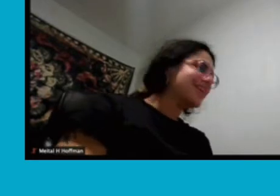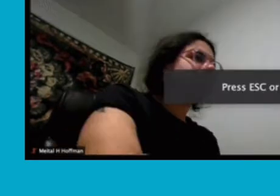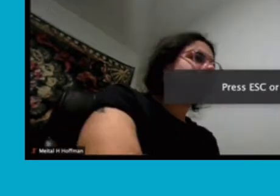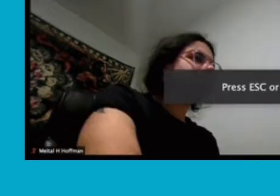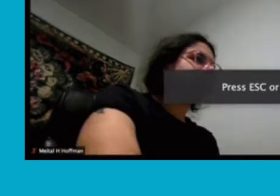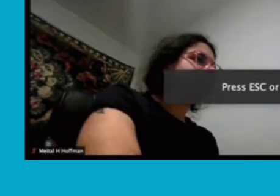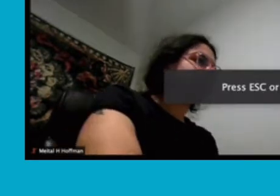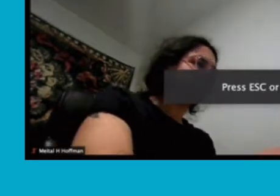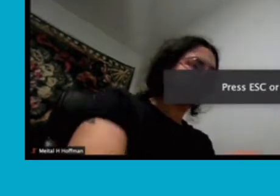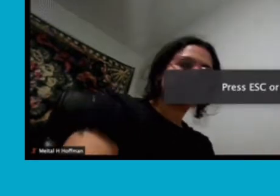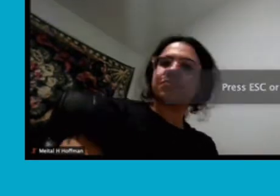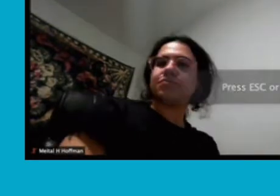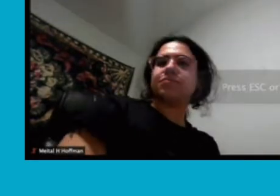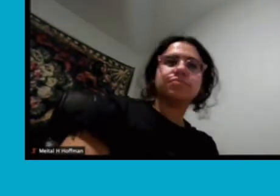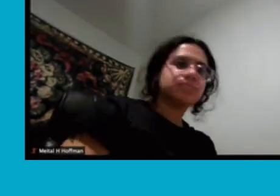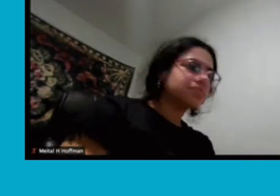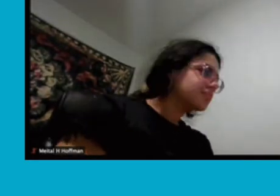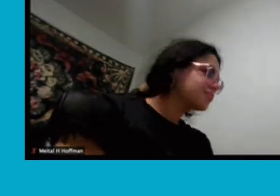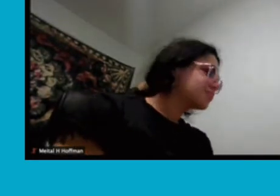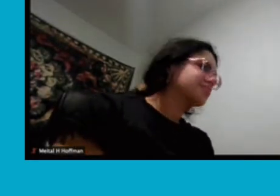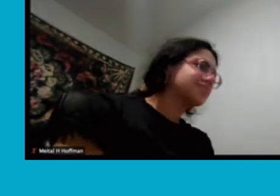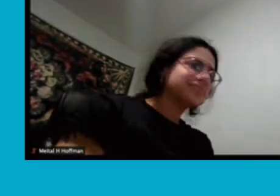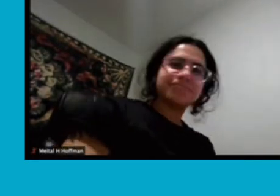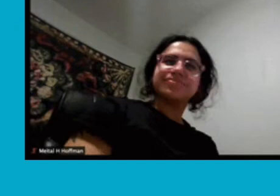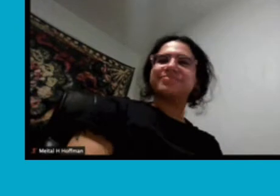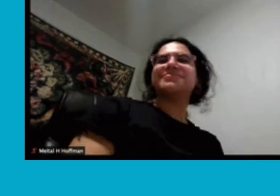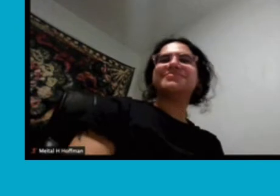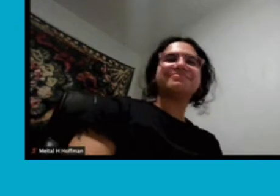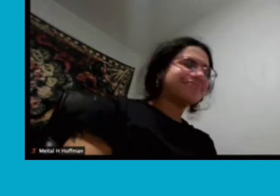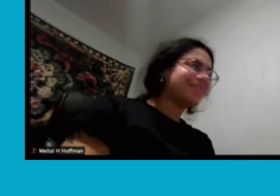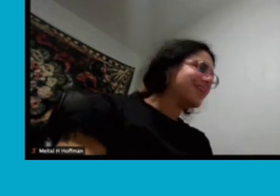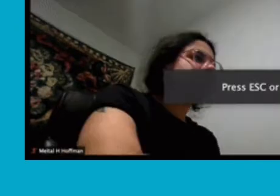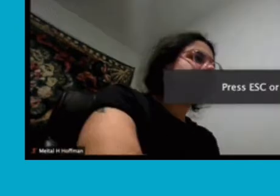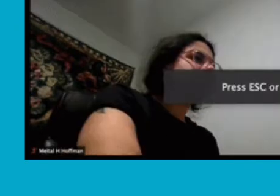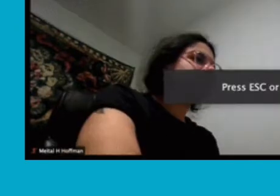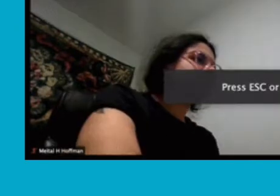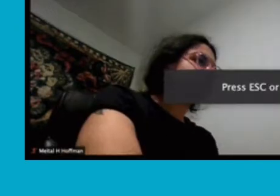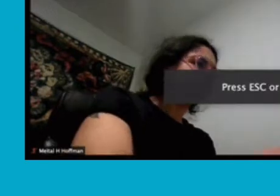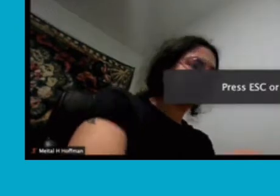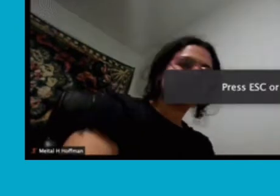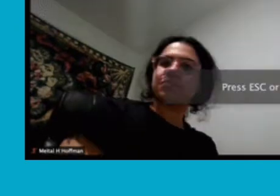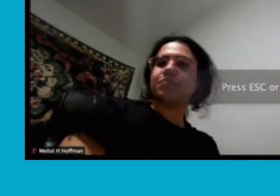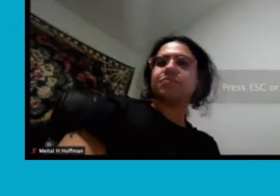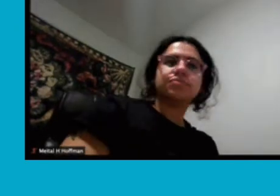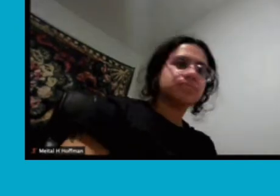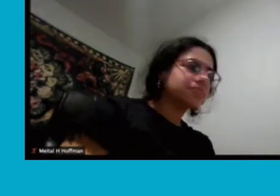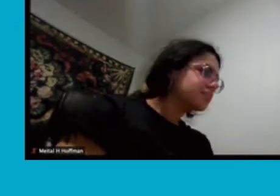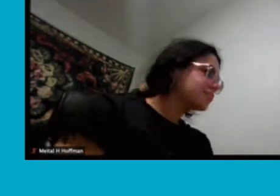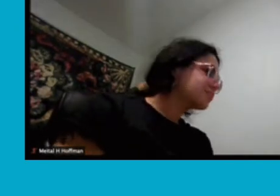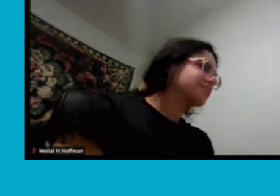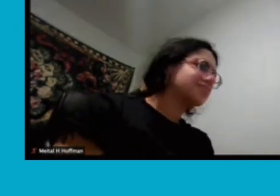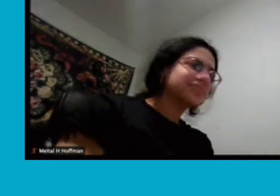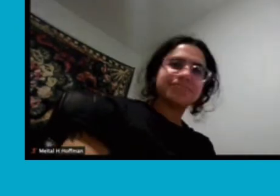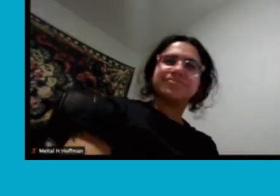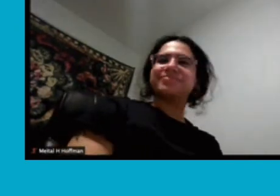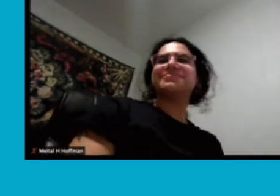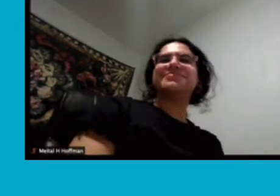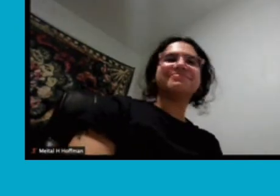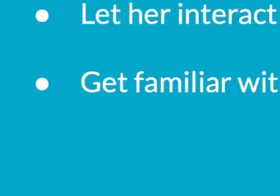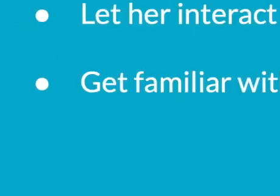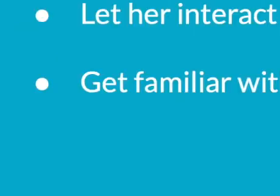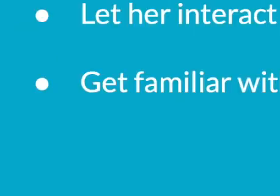alphabet a few times before the demo, and during the demo she had an ASL letters cheat sheet open in the background. Here's what we